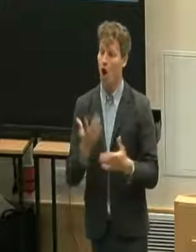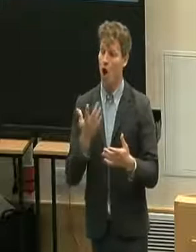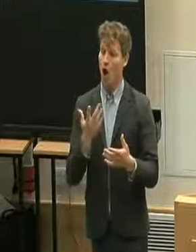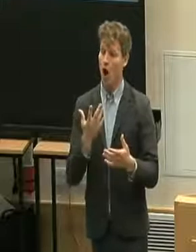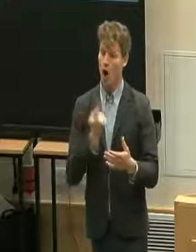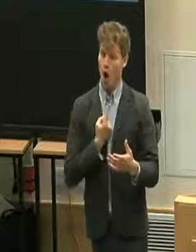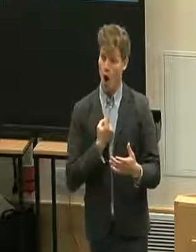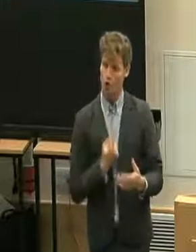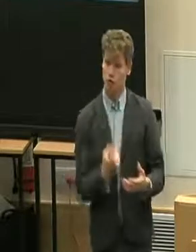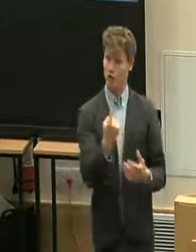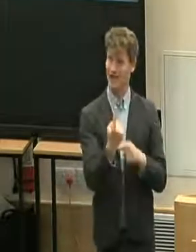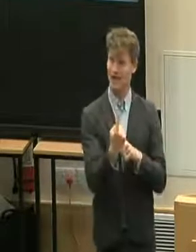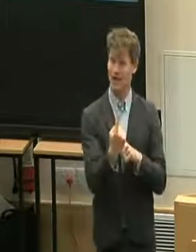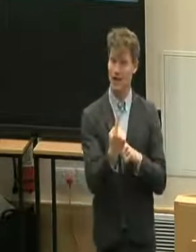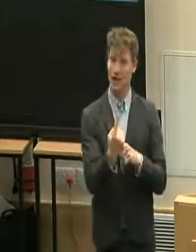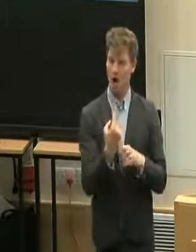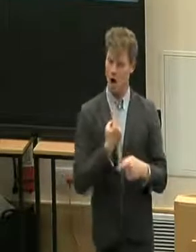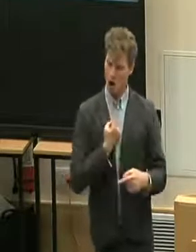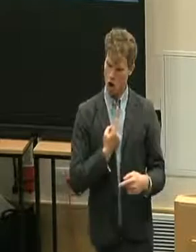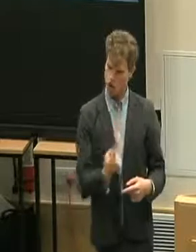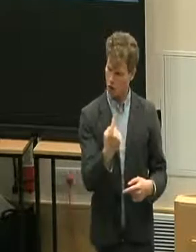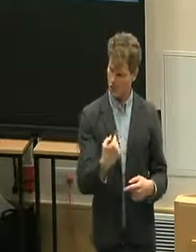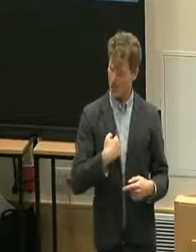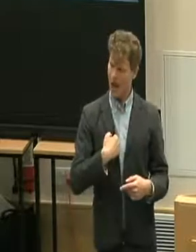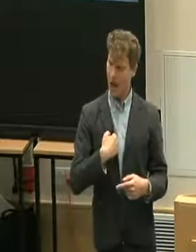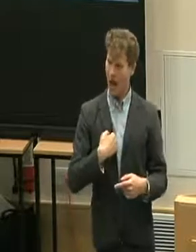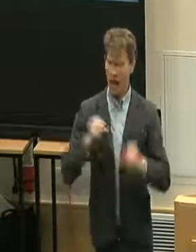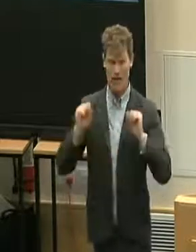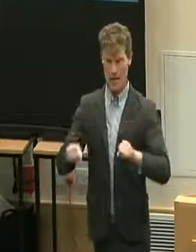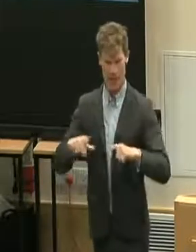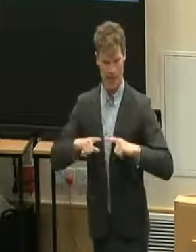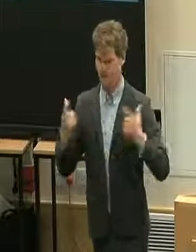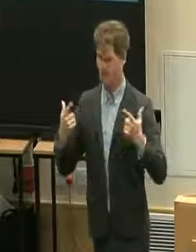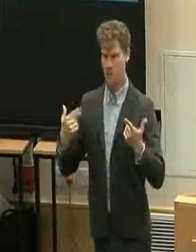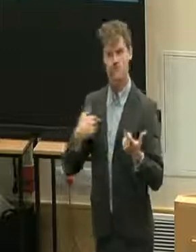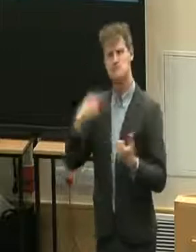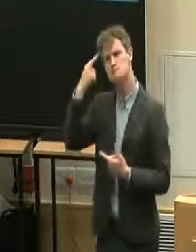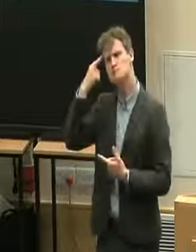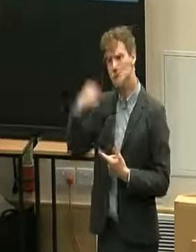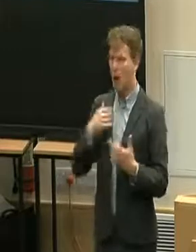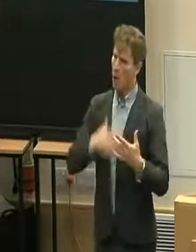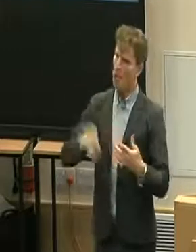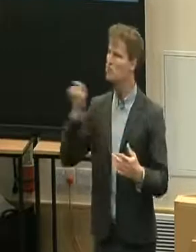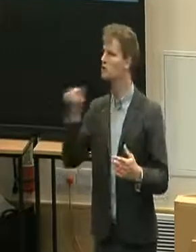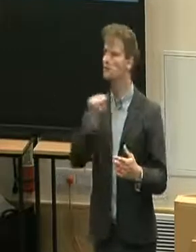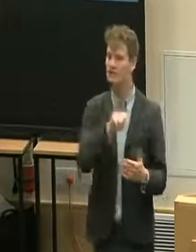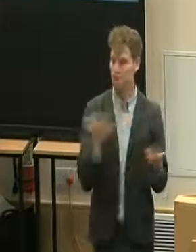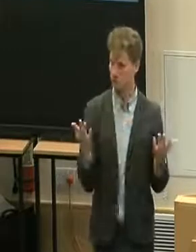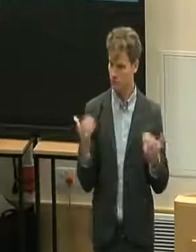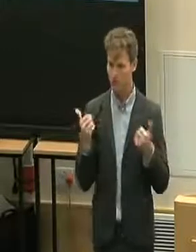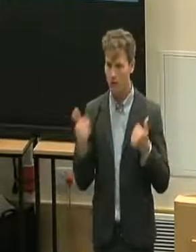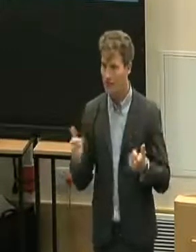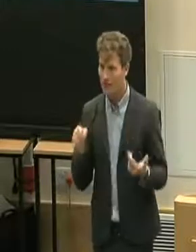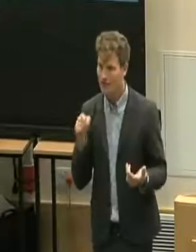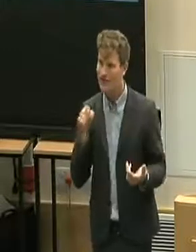allowance to make determination of how one is going to live one's life, which is either constructive or productive